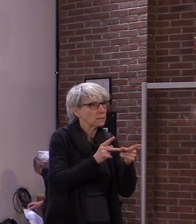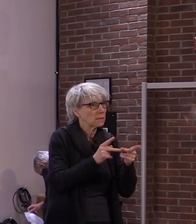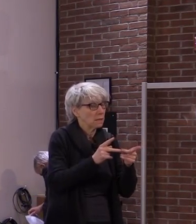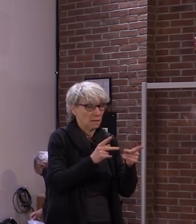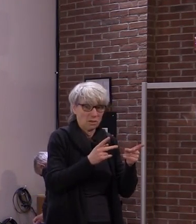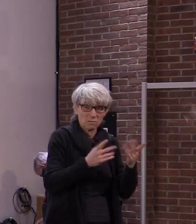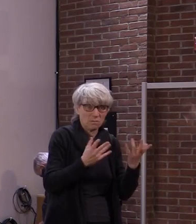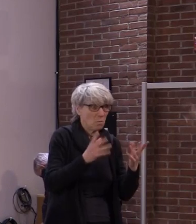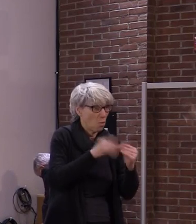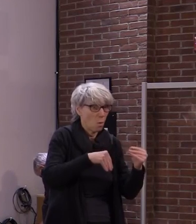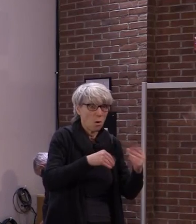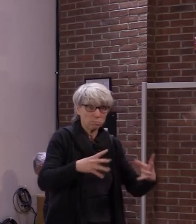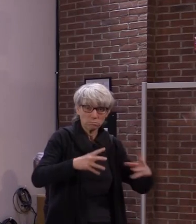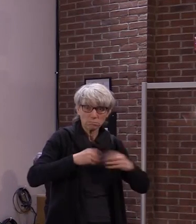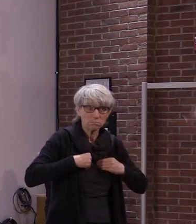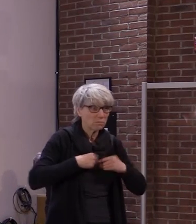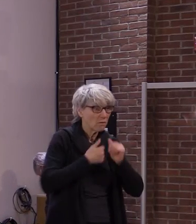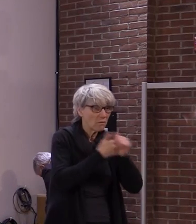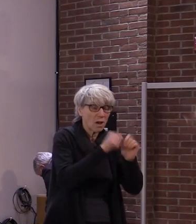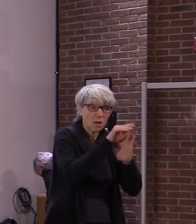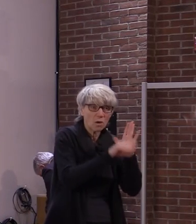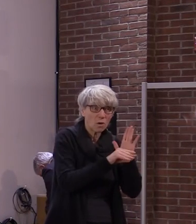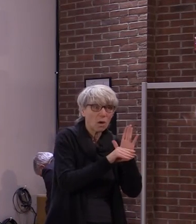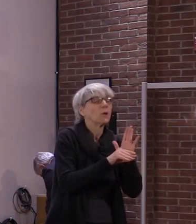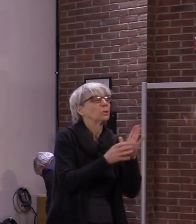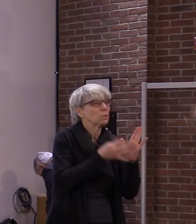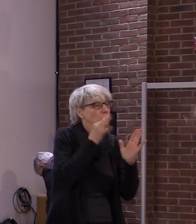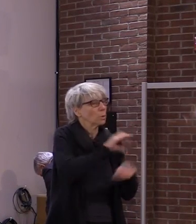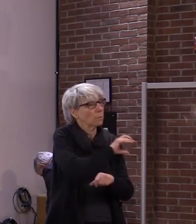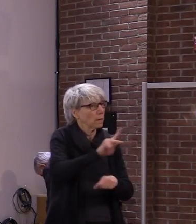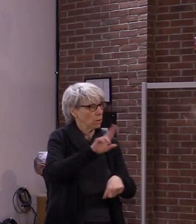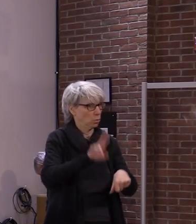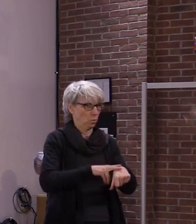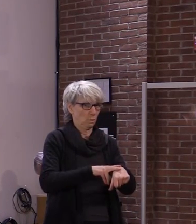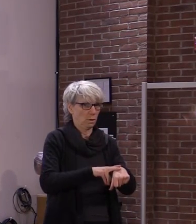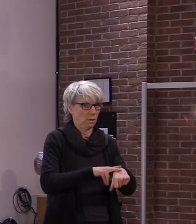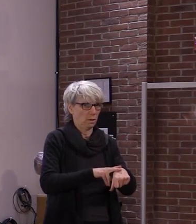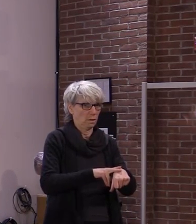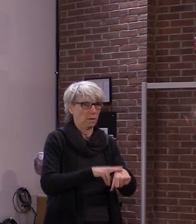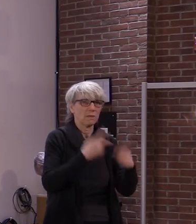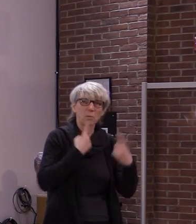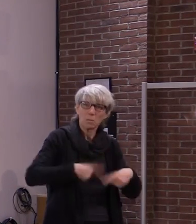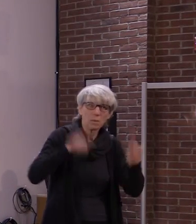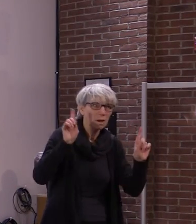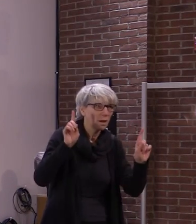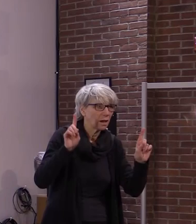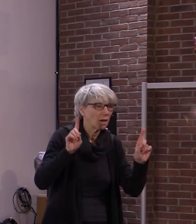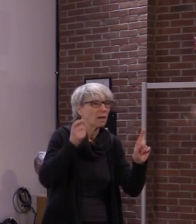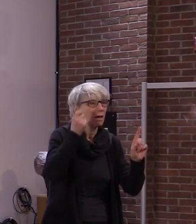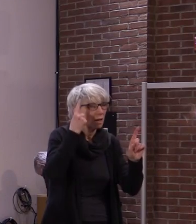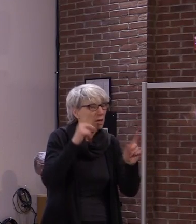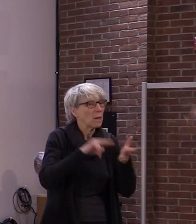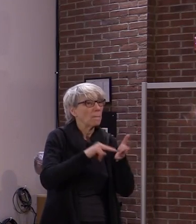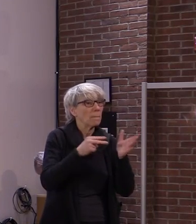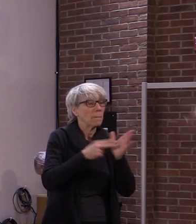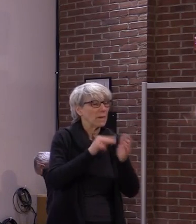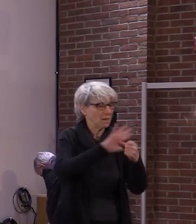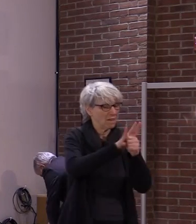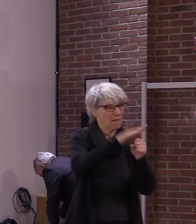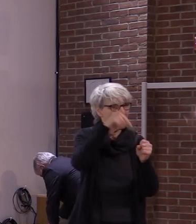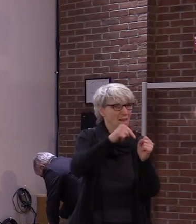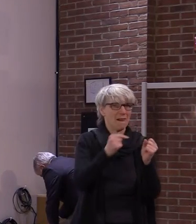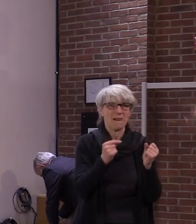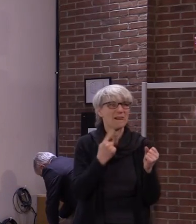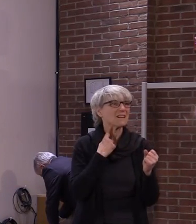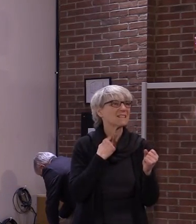briefly, this is how we box in the virus. It's a positive feedback loop, giving the virus fewer people to